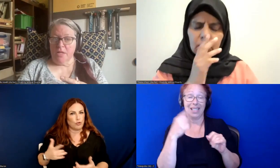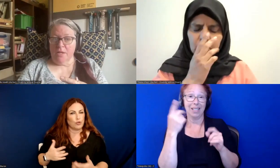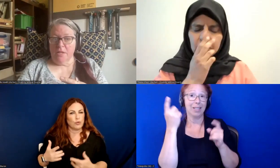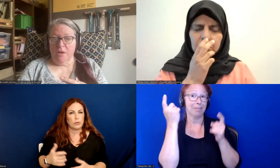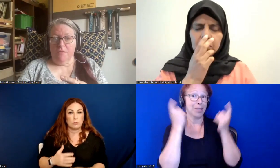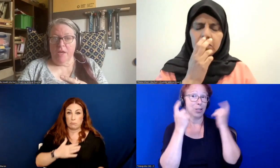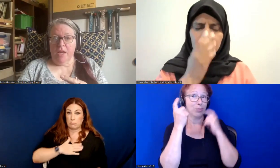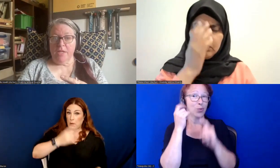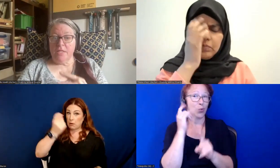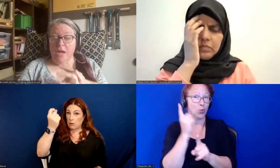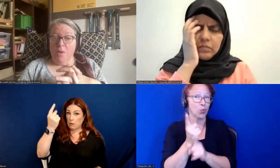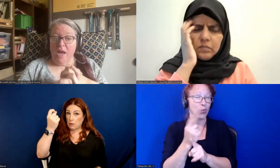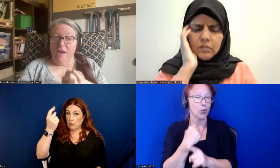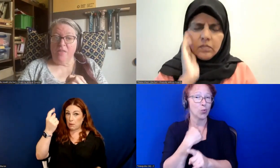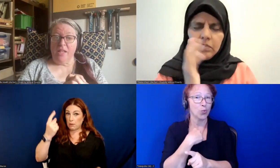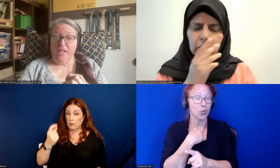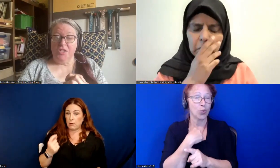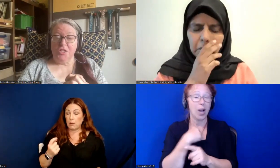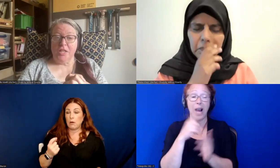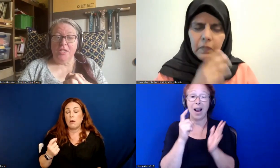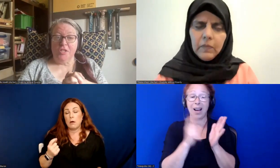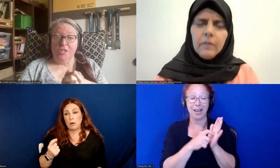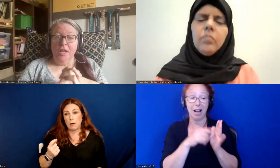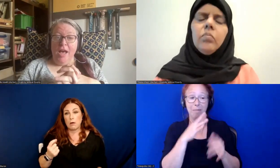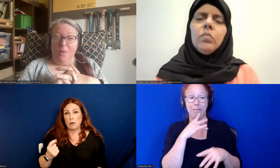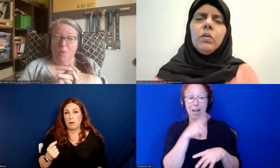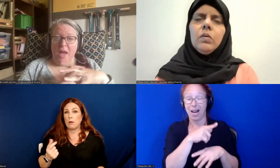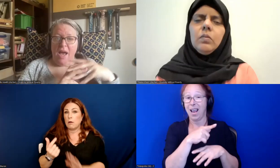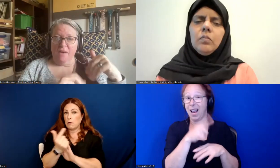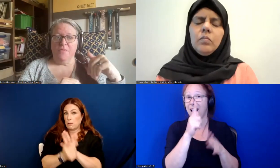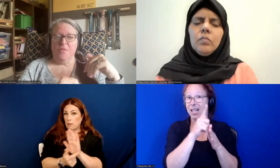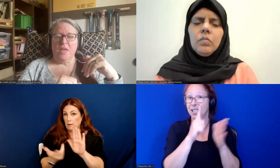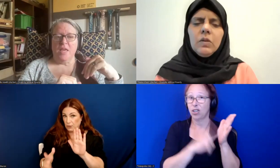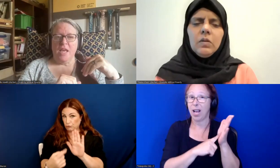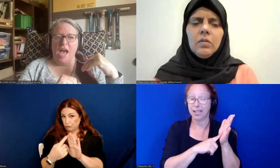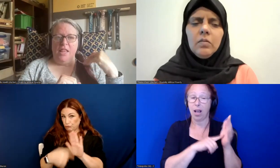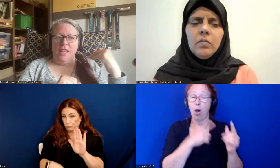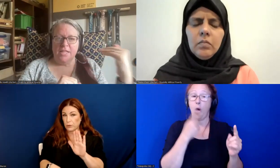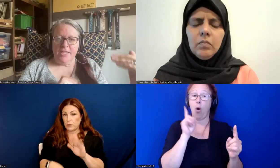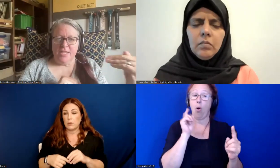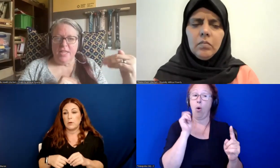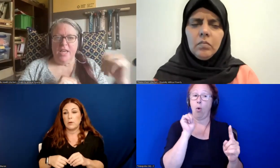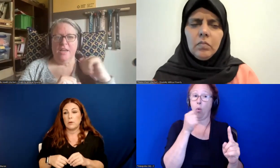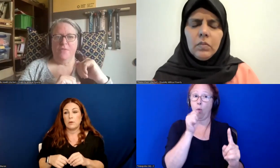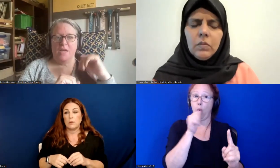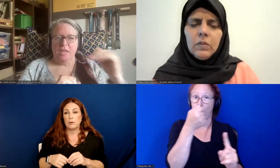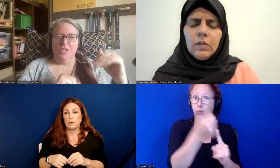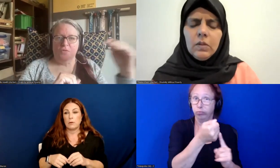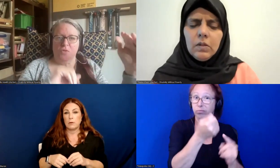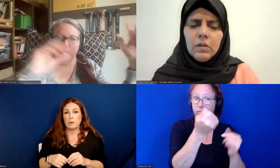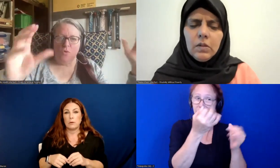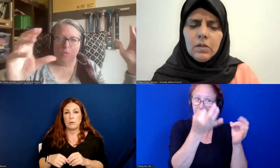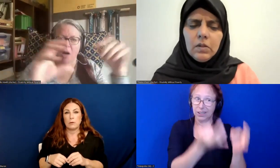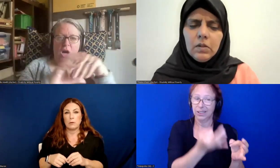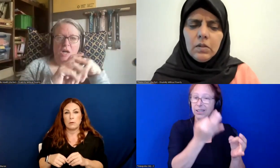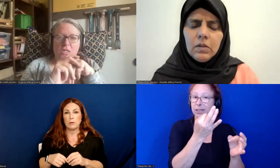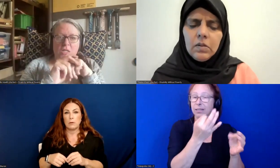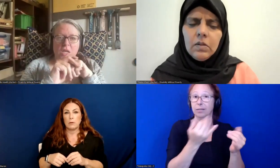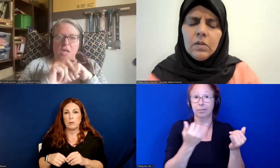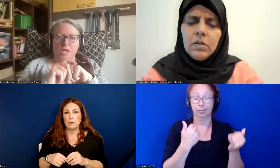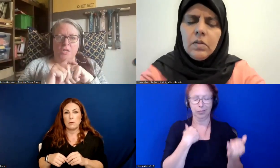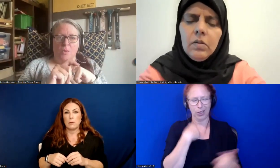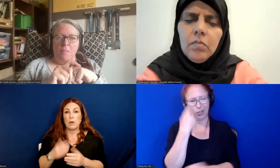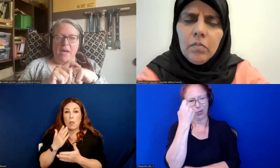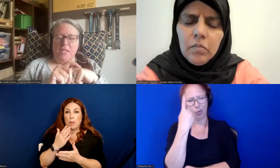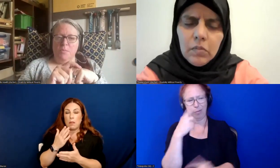my understanding of it is now we have that legislation and we have the at least a year for each of those two